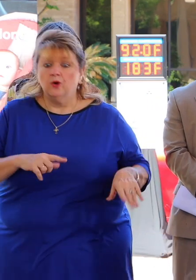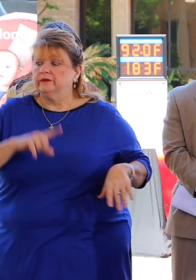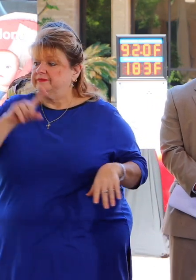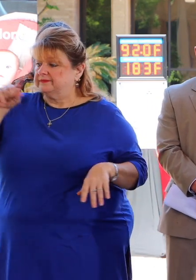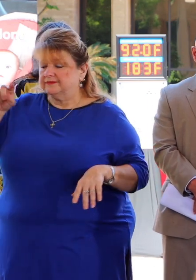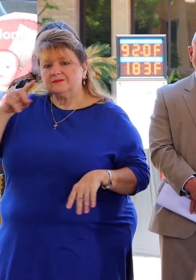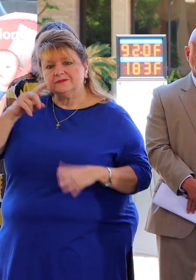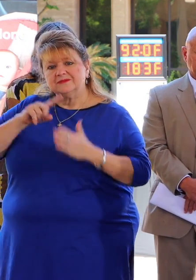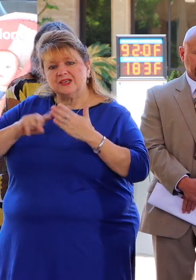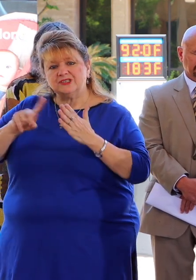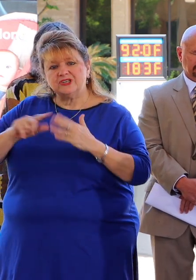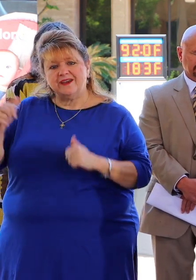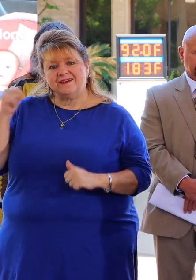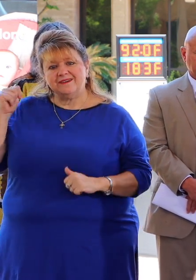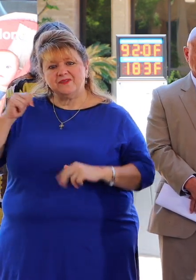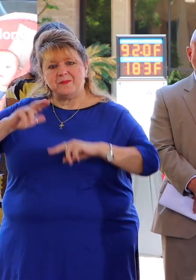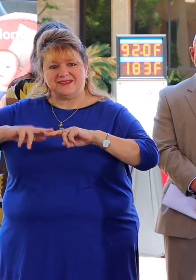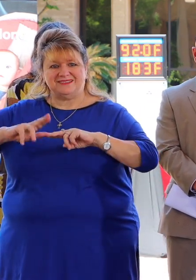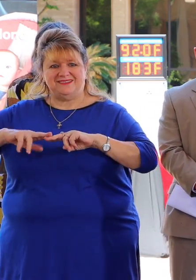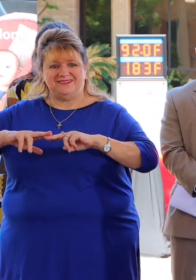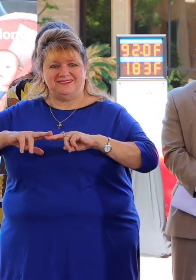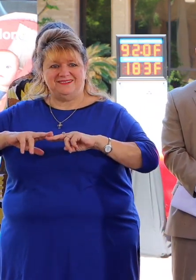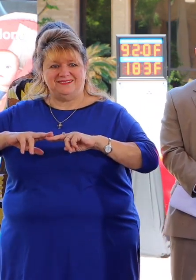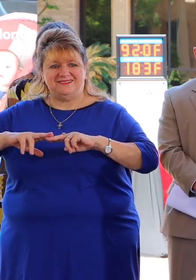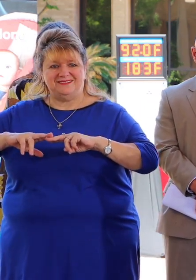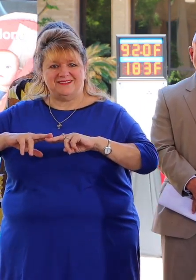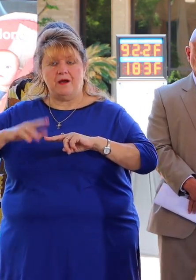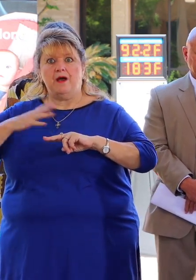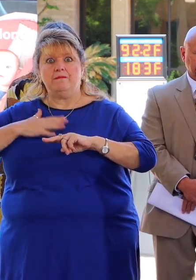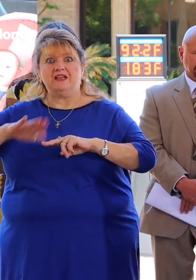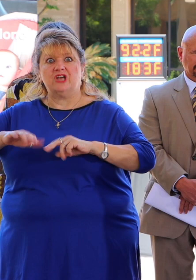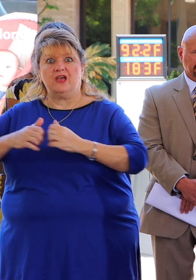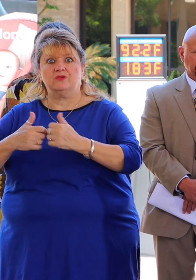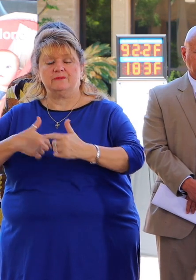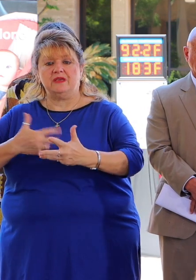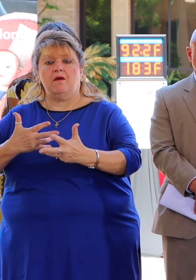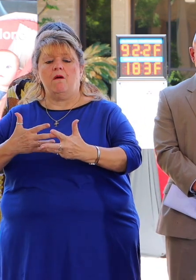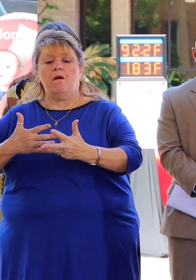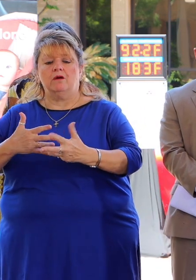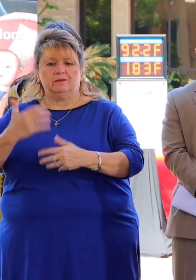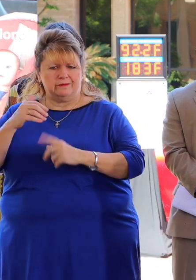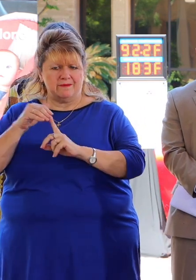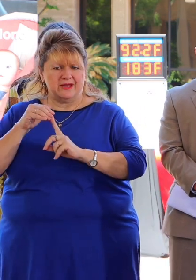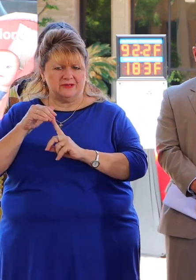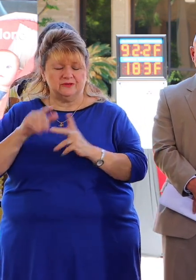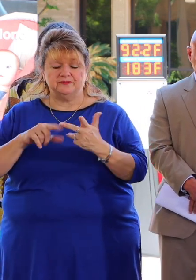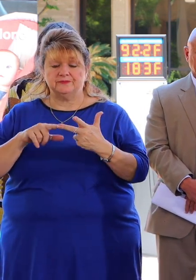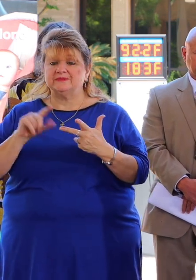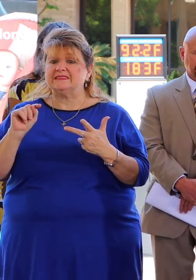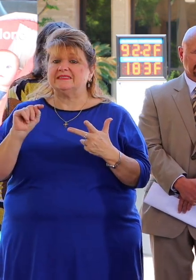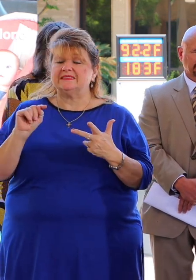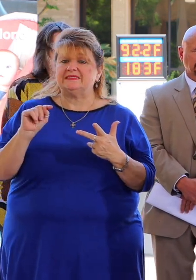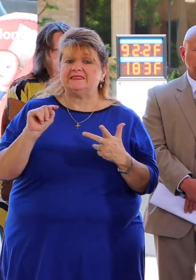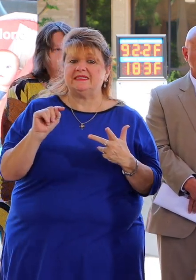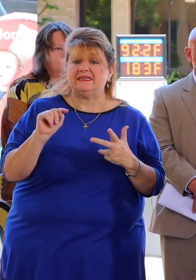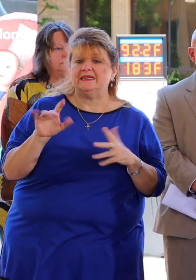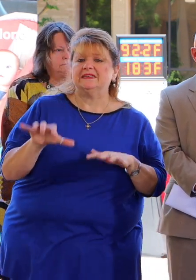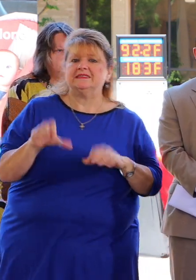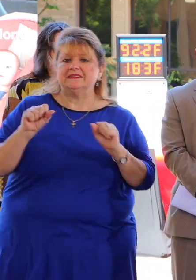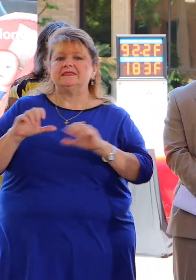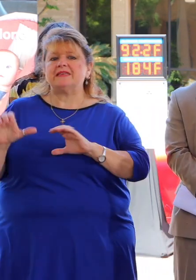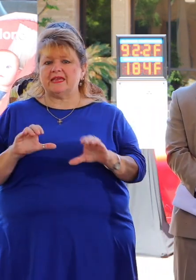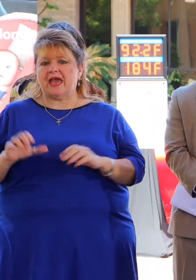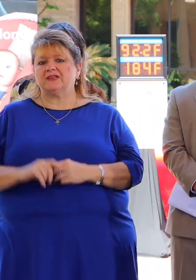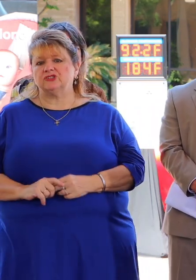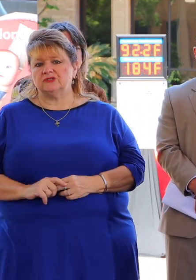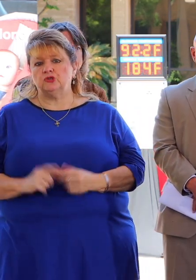is a way and a reminder that you have a child in your vehicle. And the T for ACT is take action. If